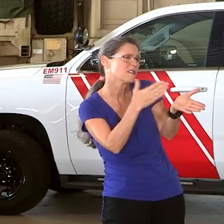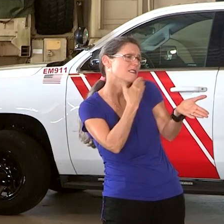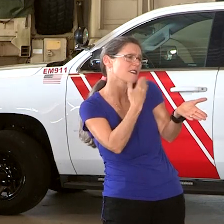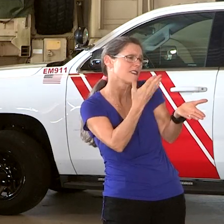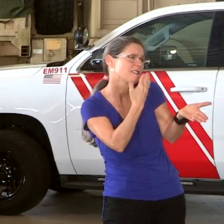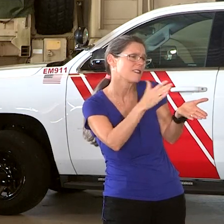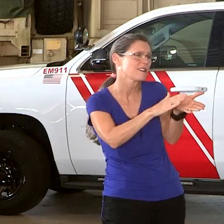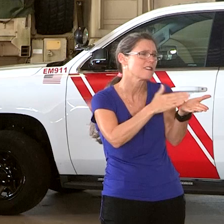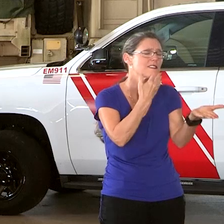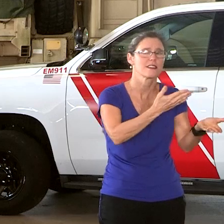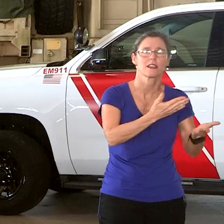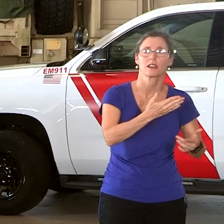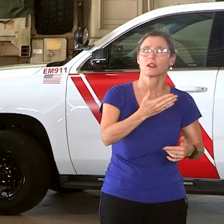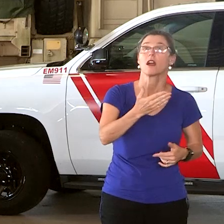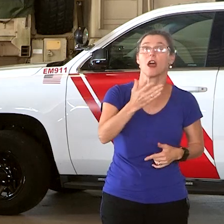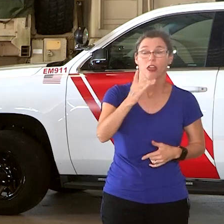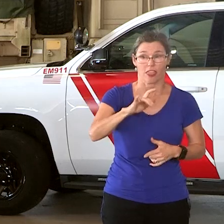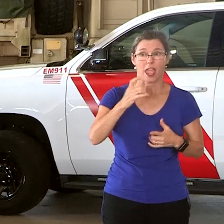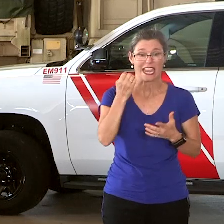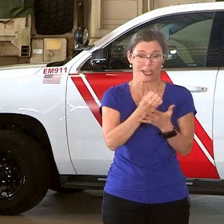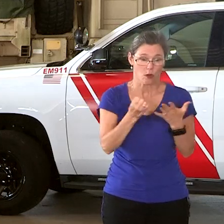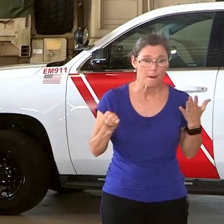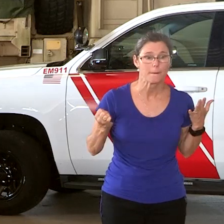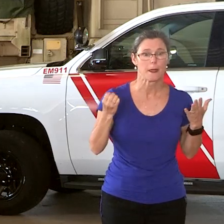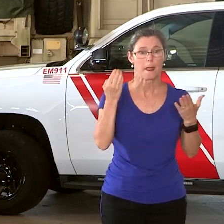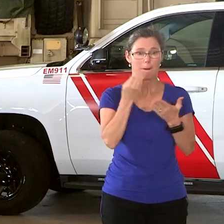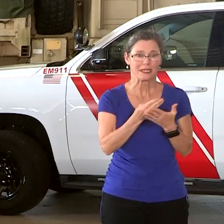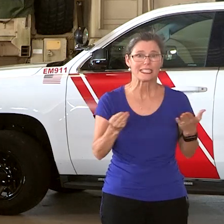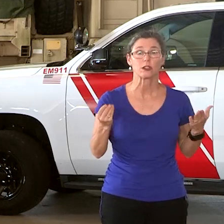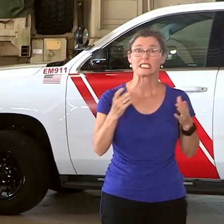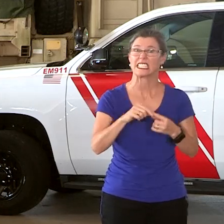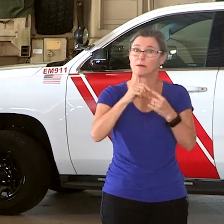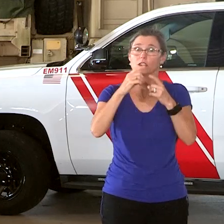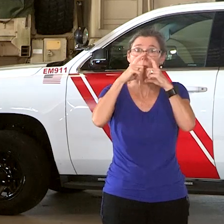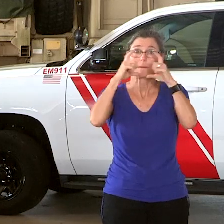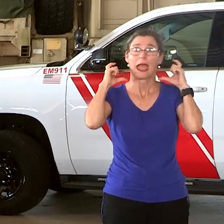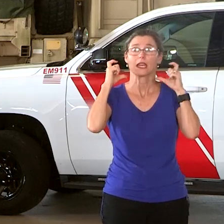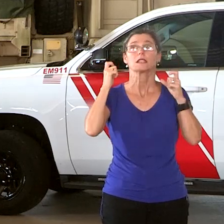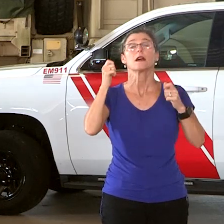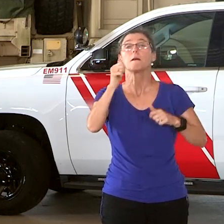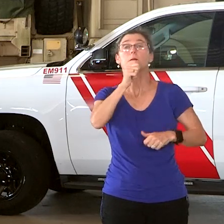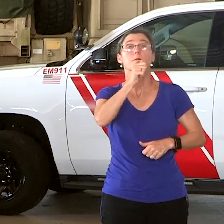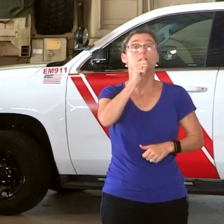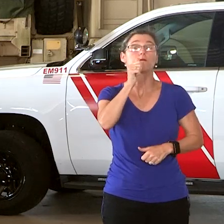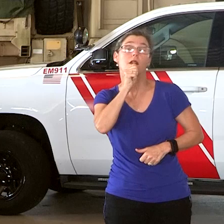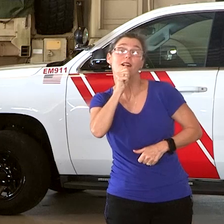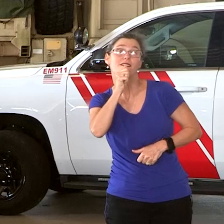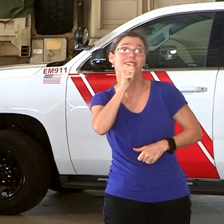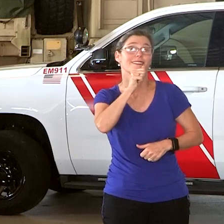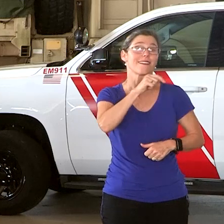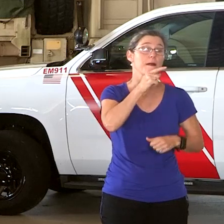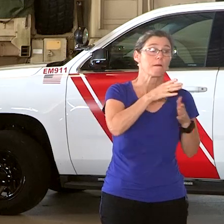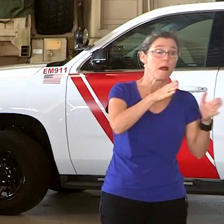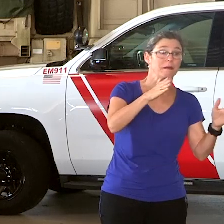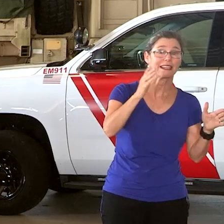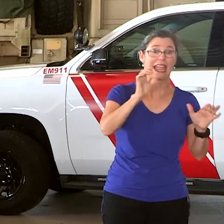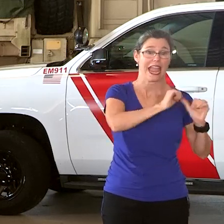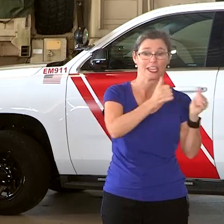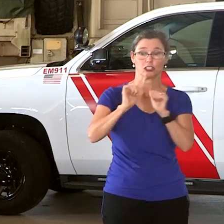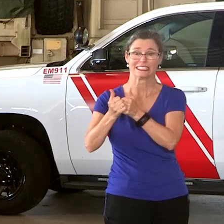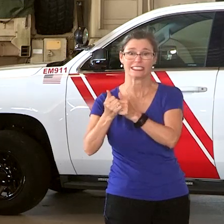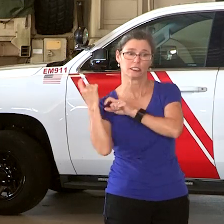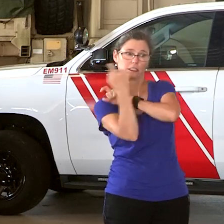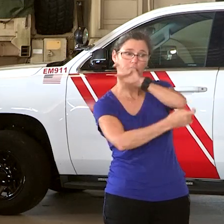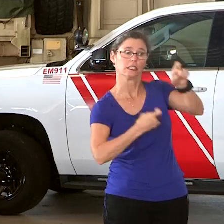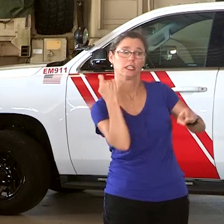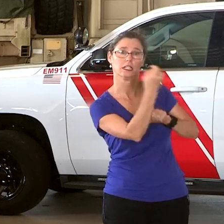of materials, the equipment, especially masks that have been donated by both private and public agencies.